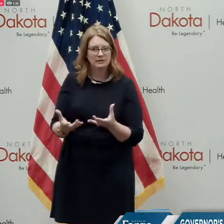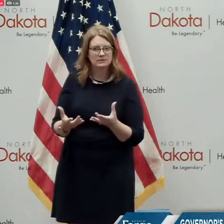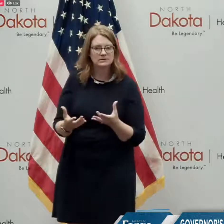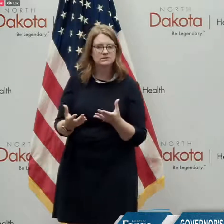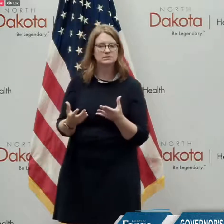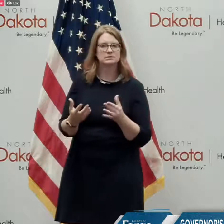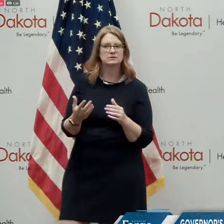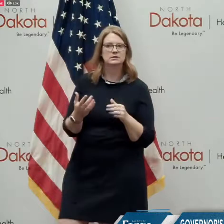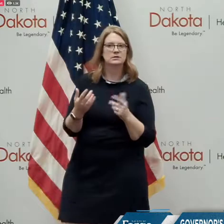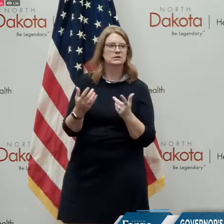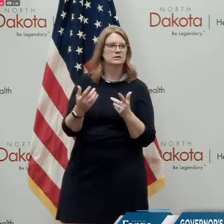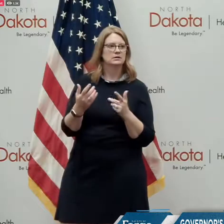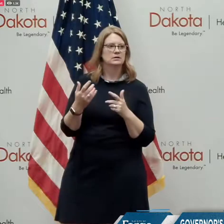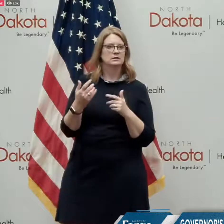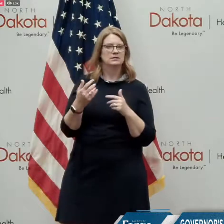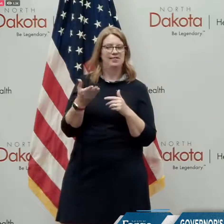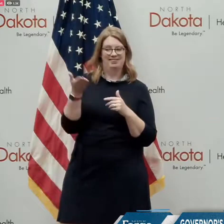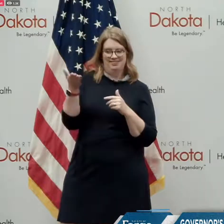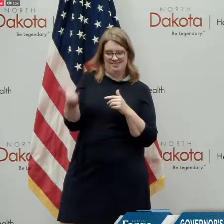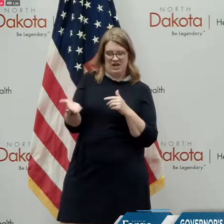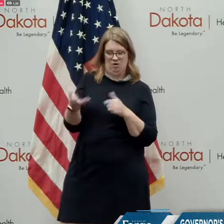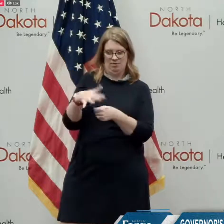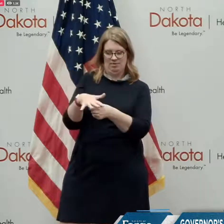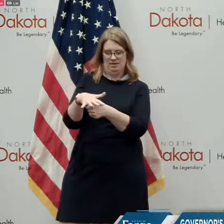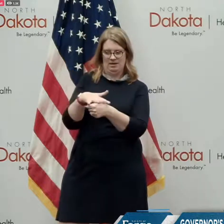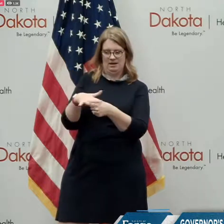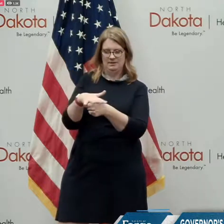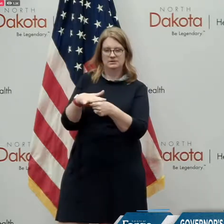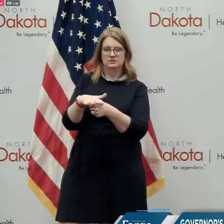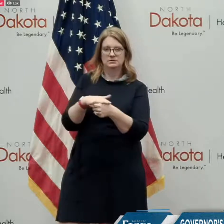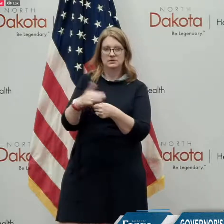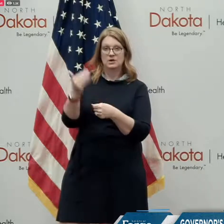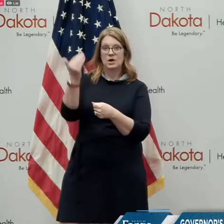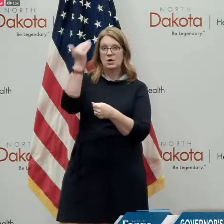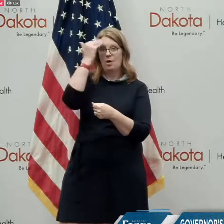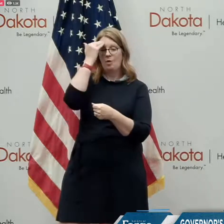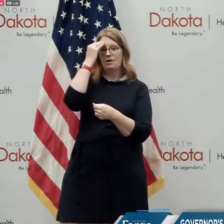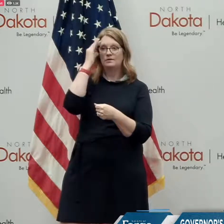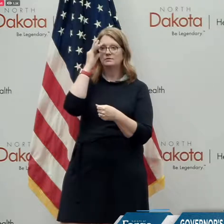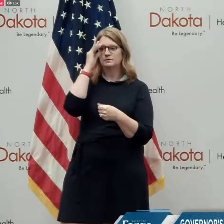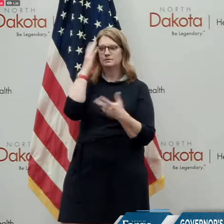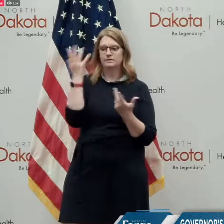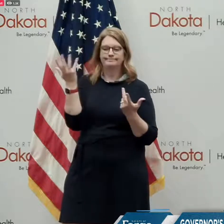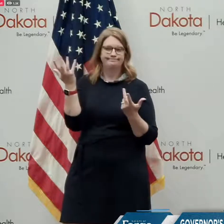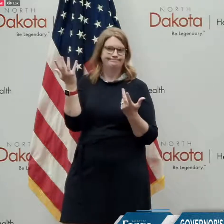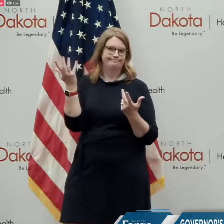initially, on premise, with the understanding that if one individual